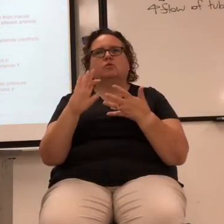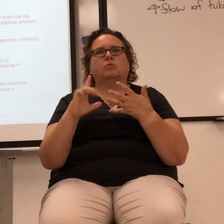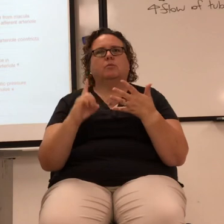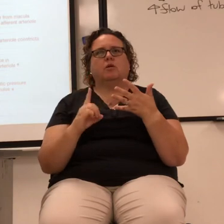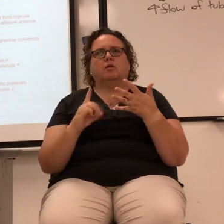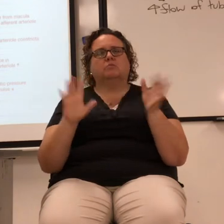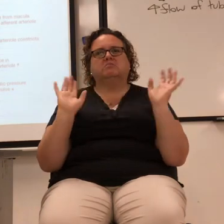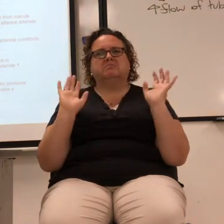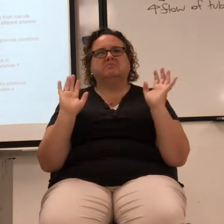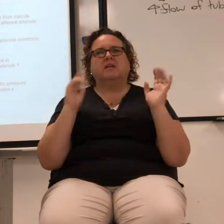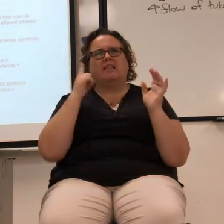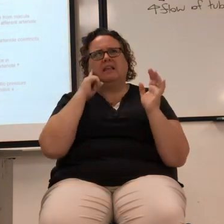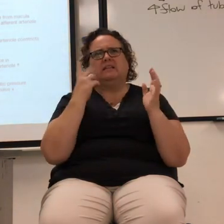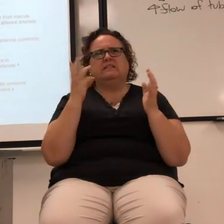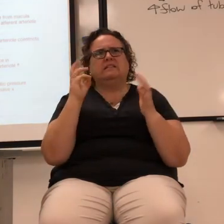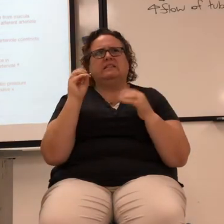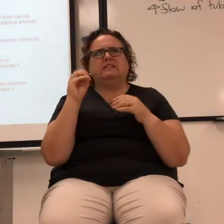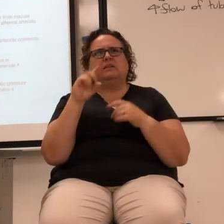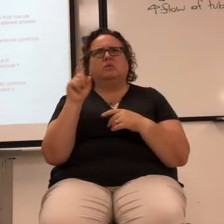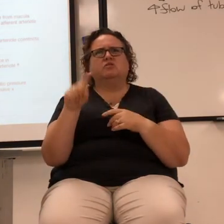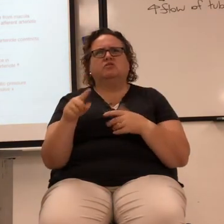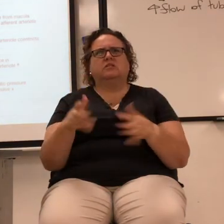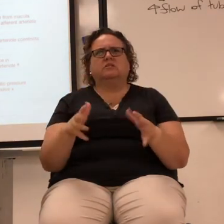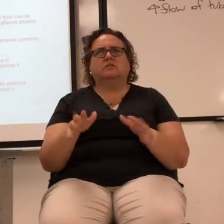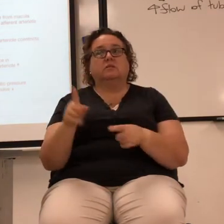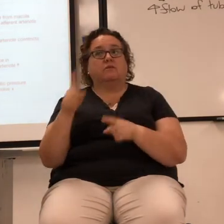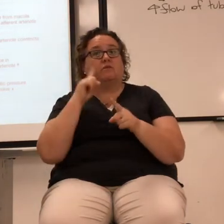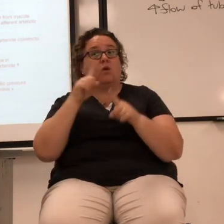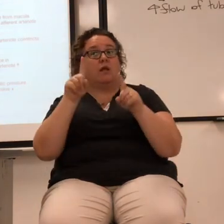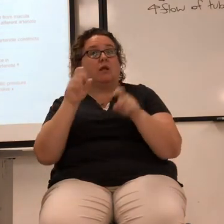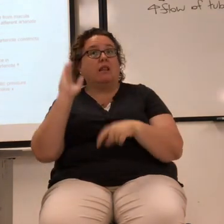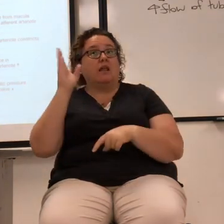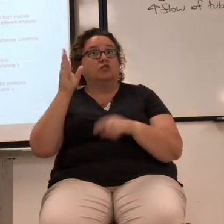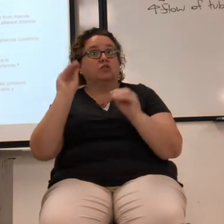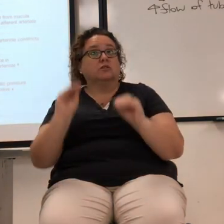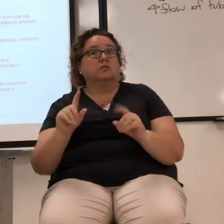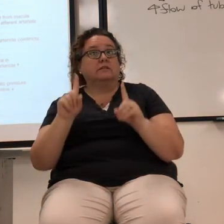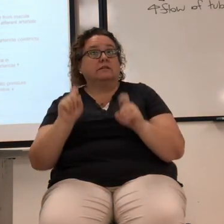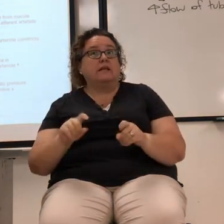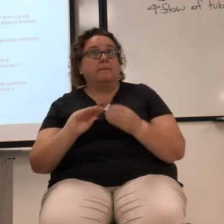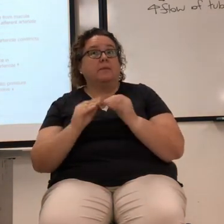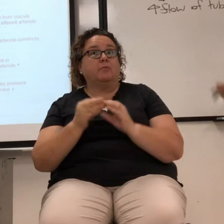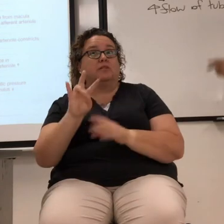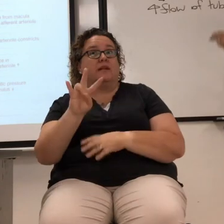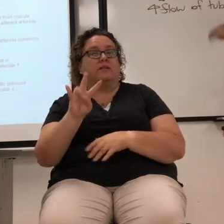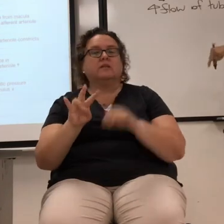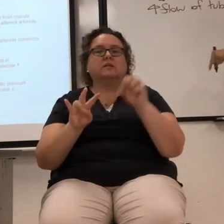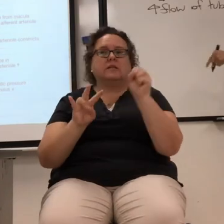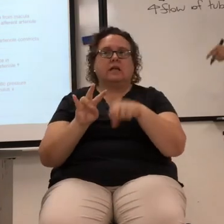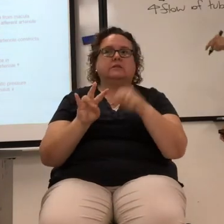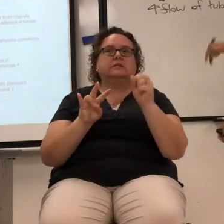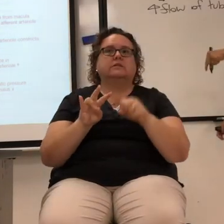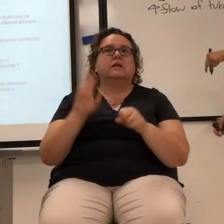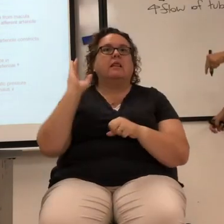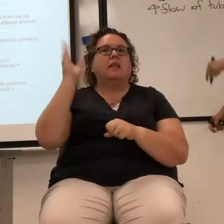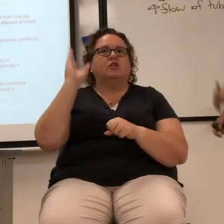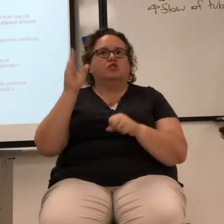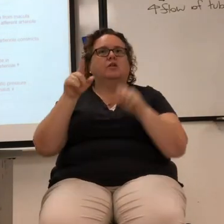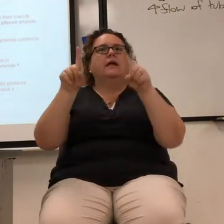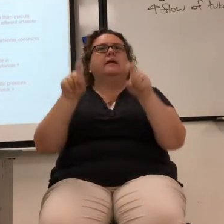I think I have like something like 60 questions. For lecture 7? Yes. Lecture exam 7. Yeah,